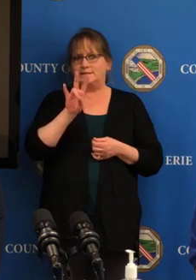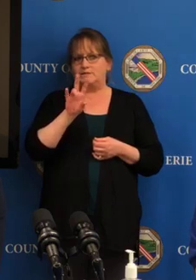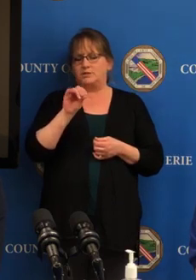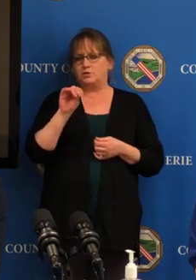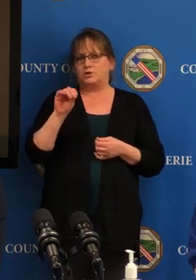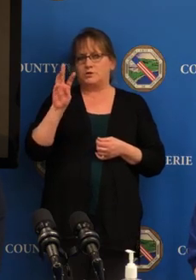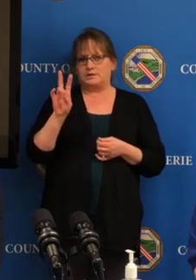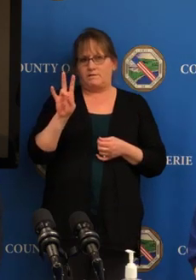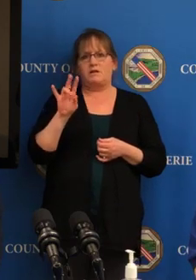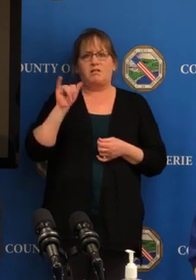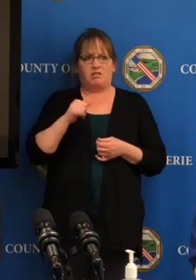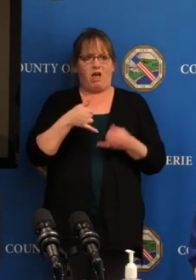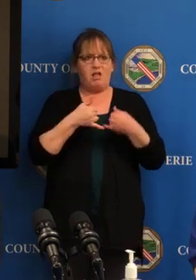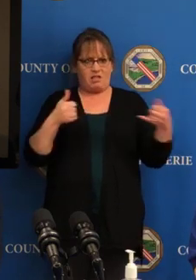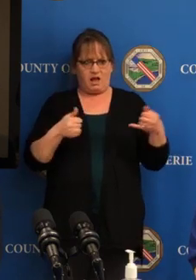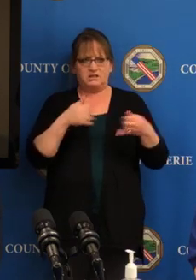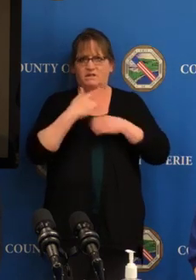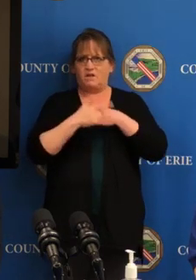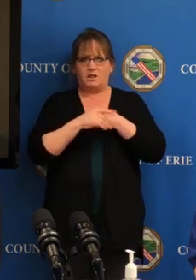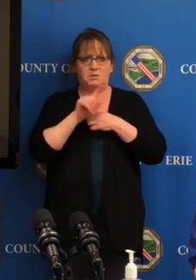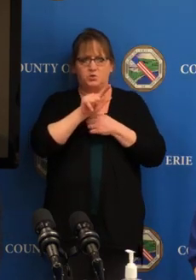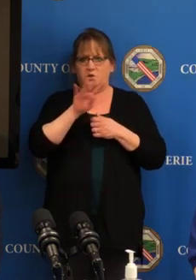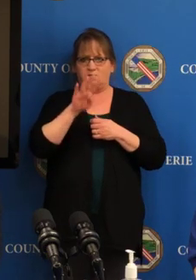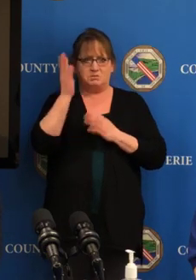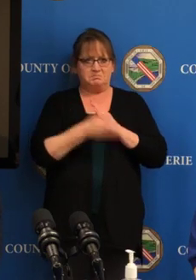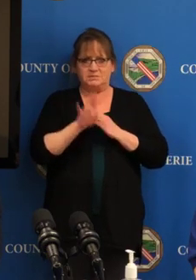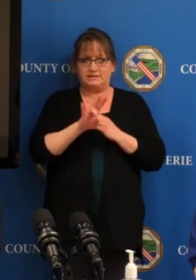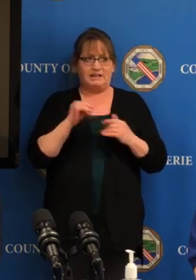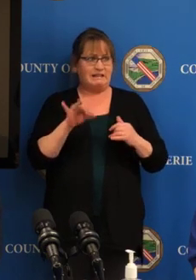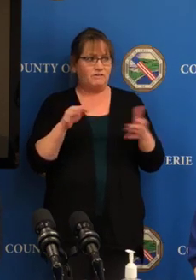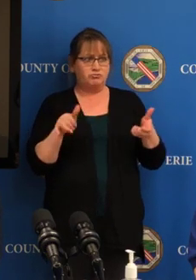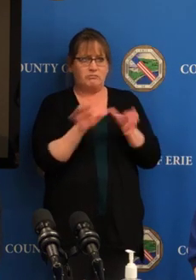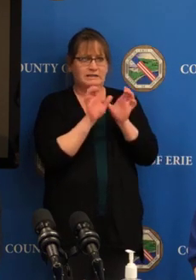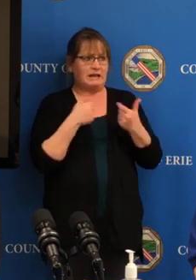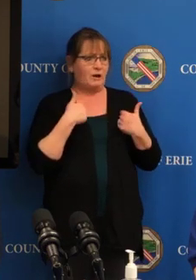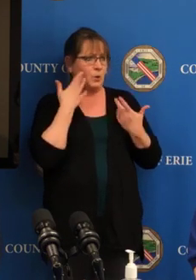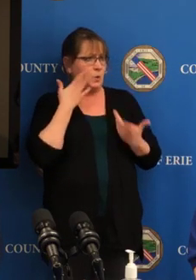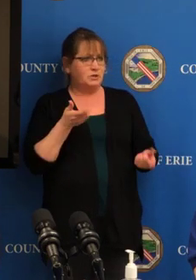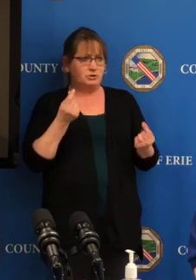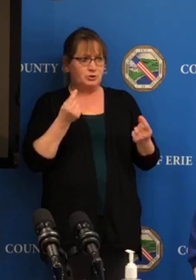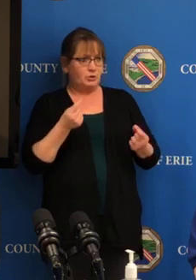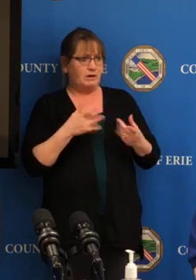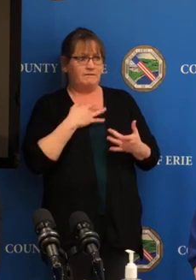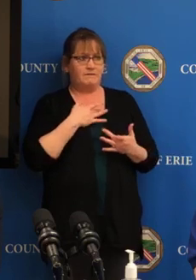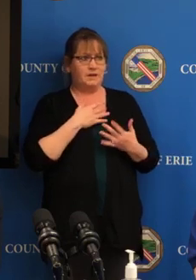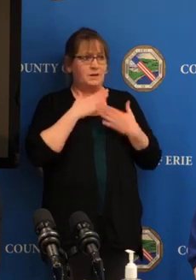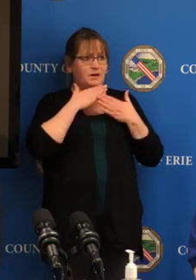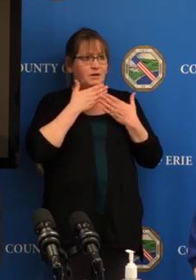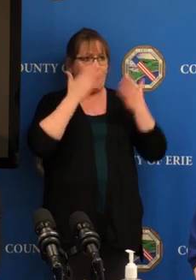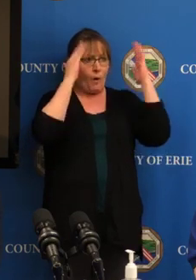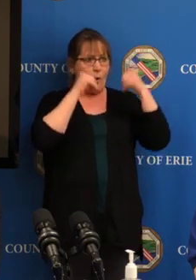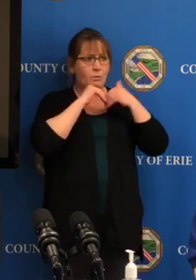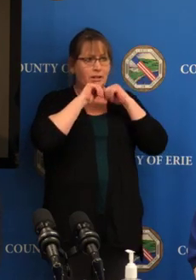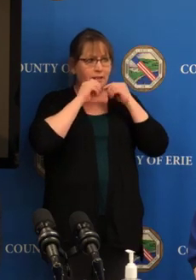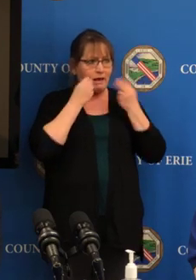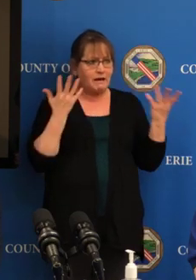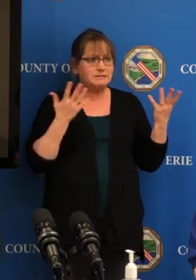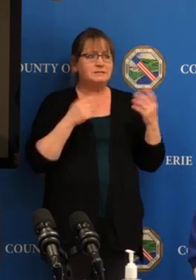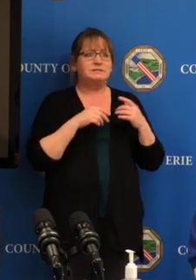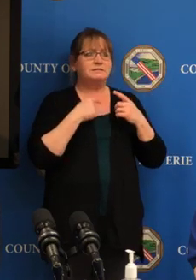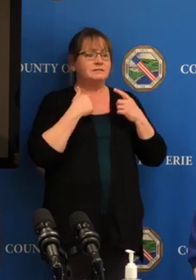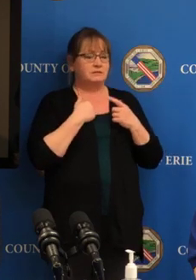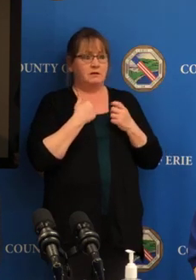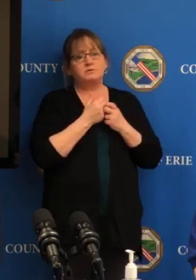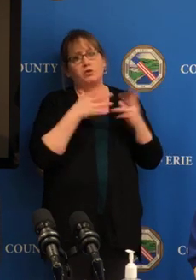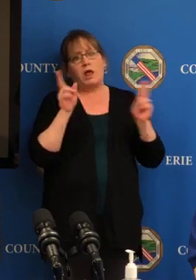716-831-7007. If you are in a crisis situation and you don't know where to turn and you're feeling that there's no hope in the future, please know there is. There's a lot of people who